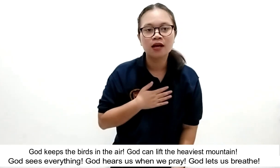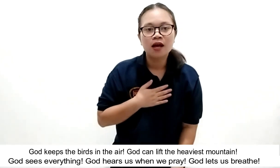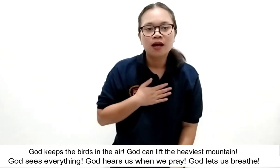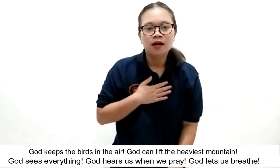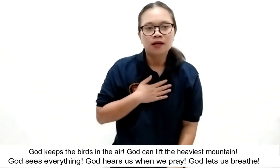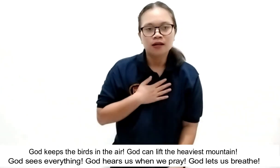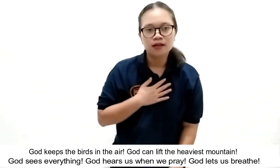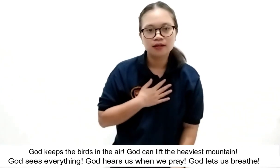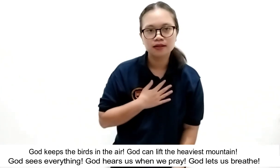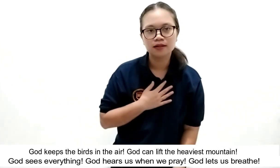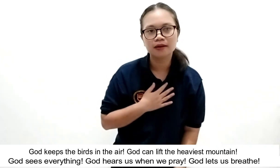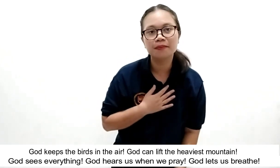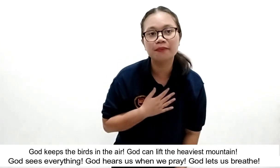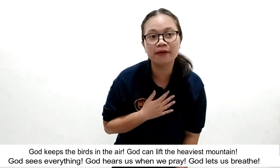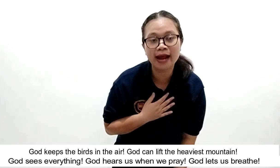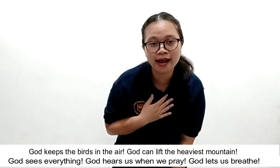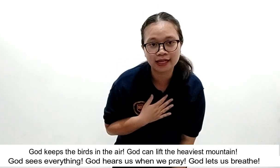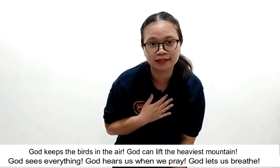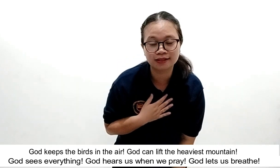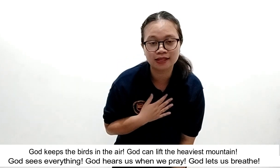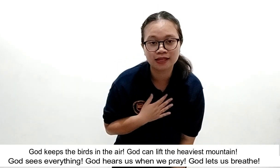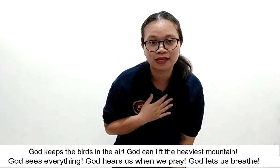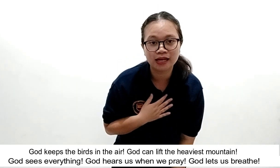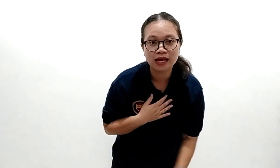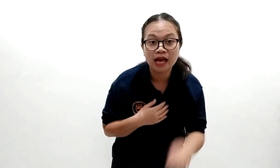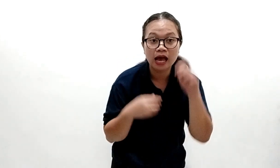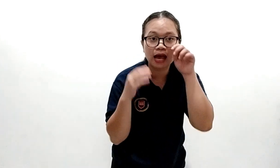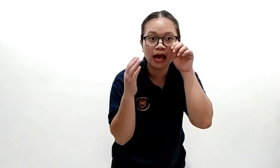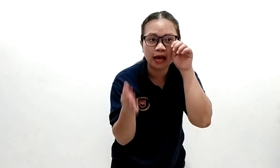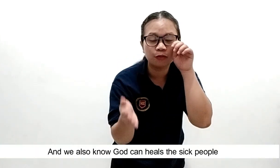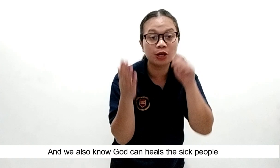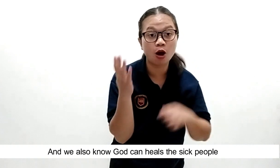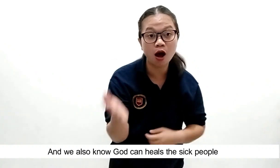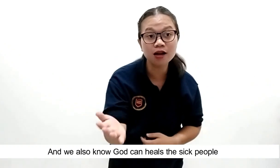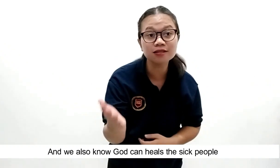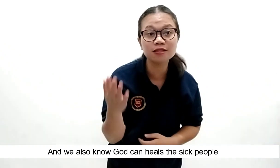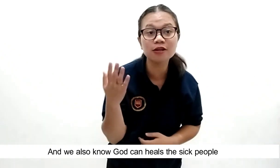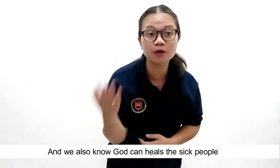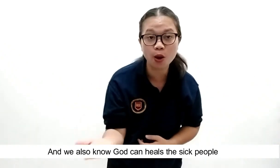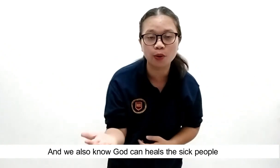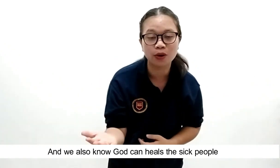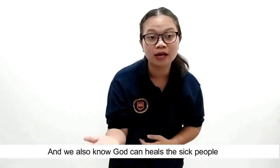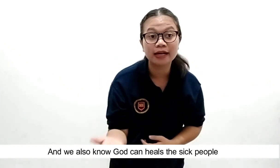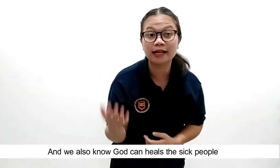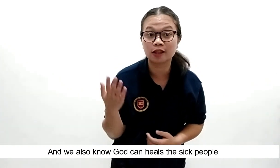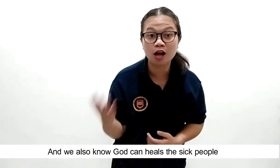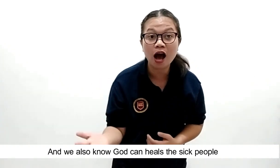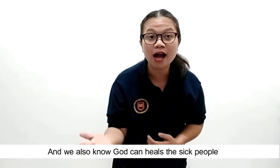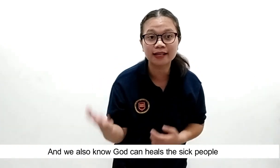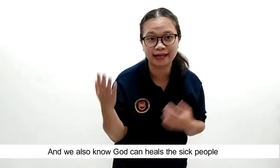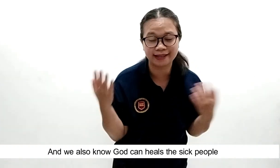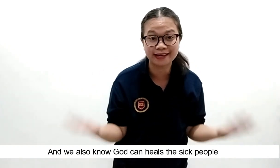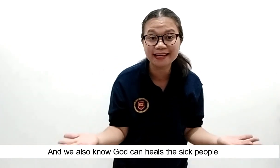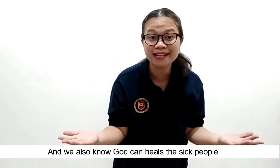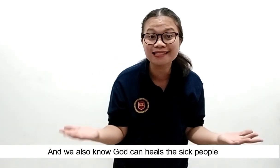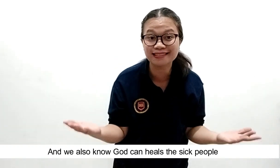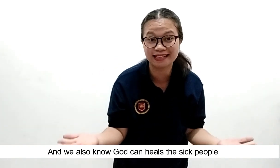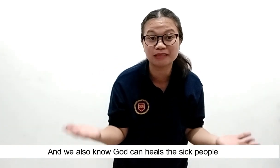breathe and we also know that God can heal sick